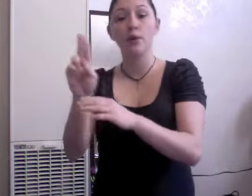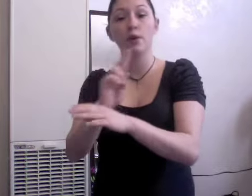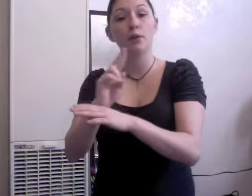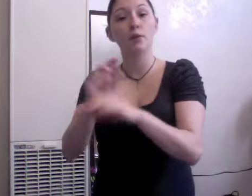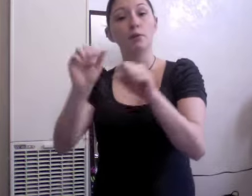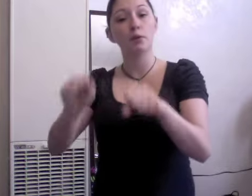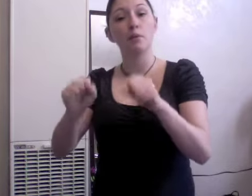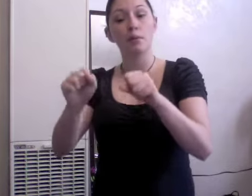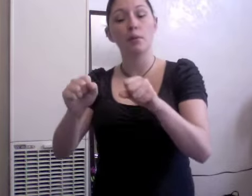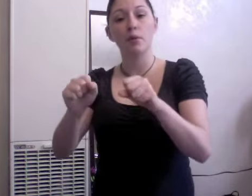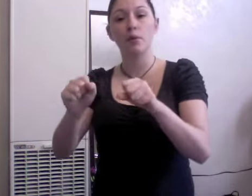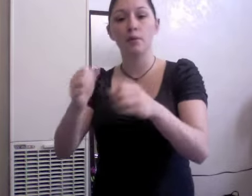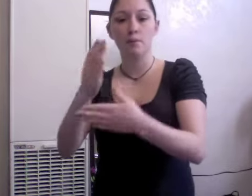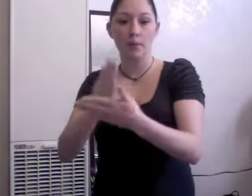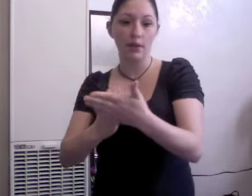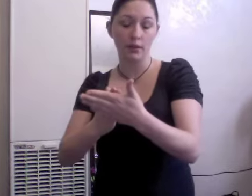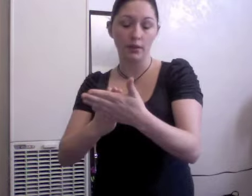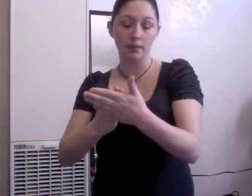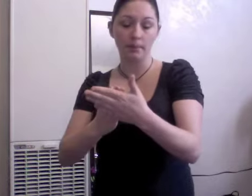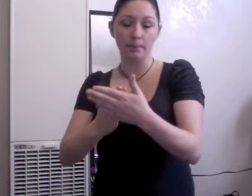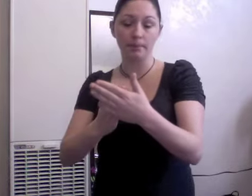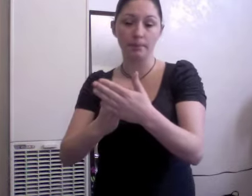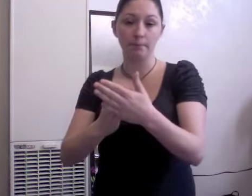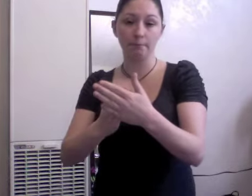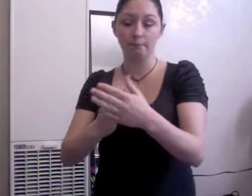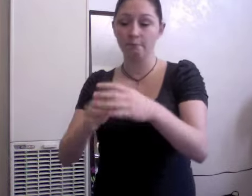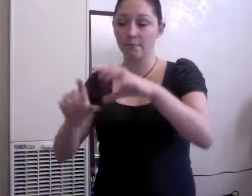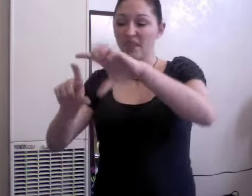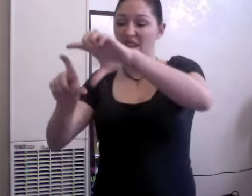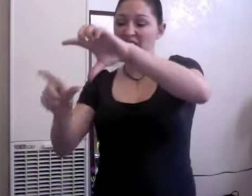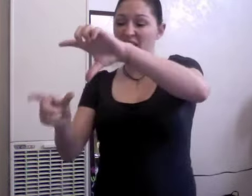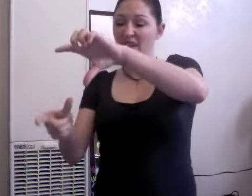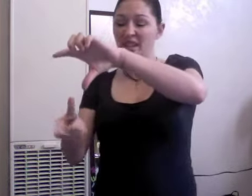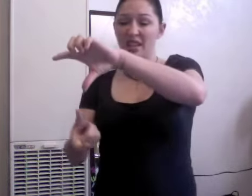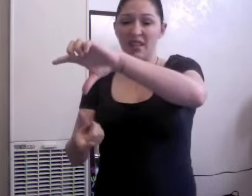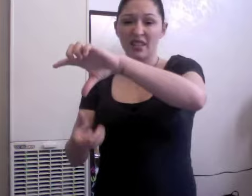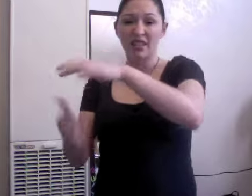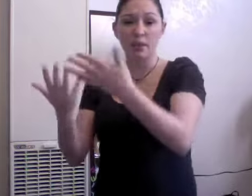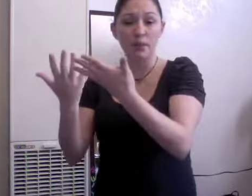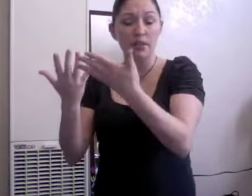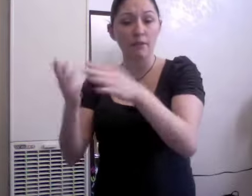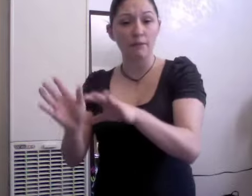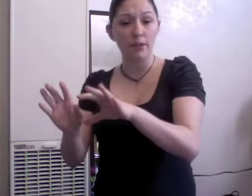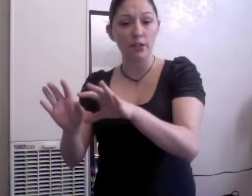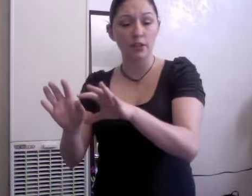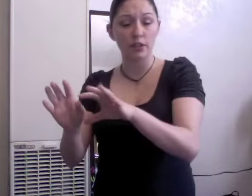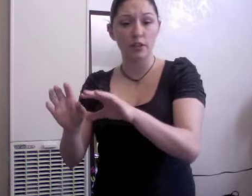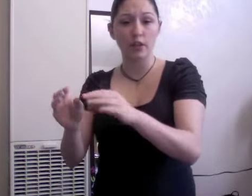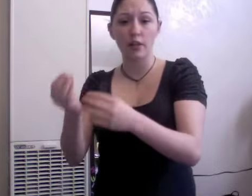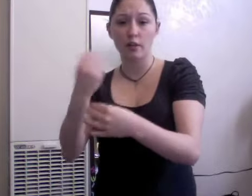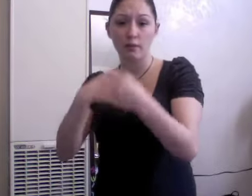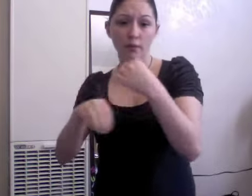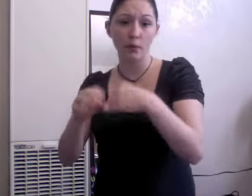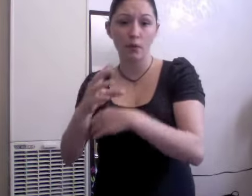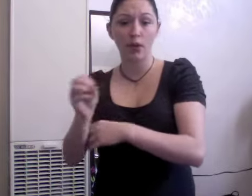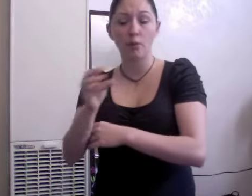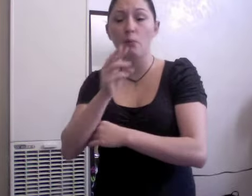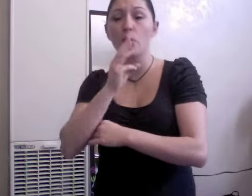All right, after the stomach, the ingested food or liquids go into the small intestine. Now, there are three segments to the